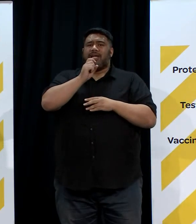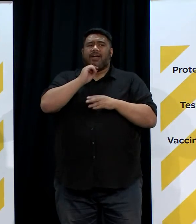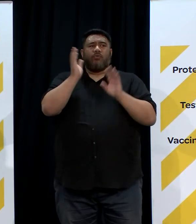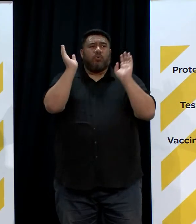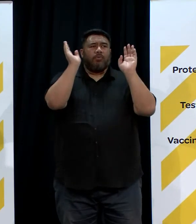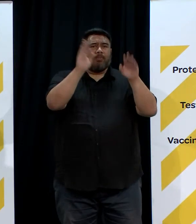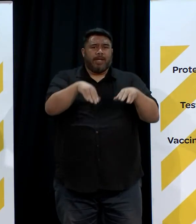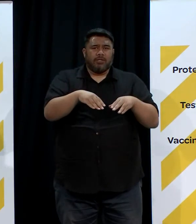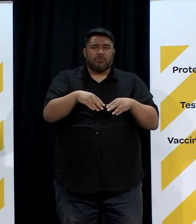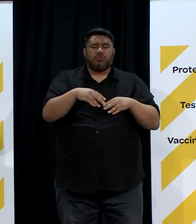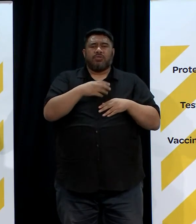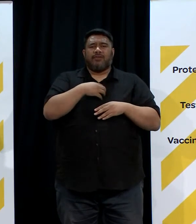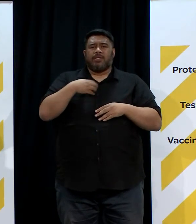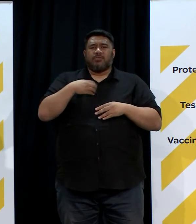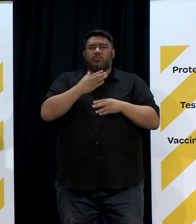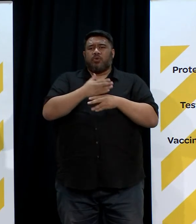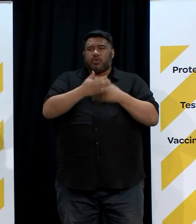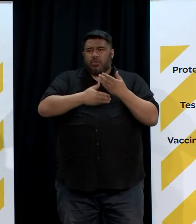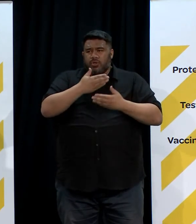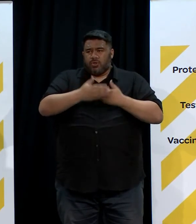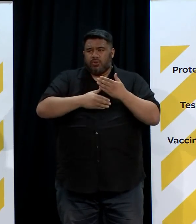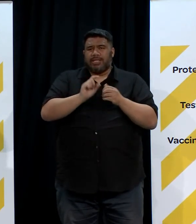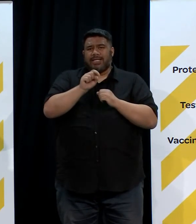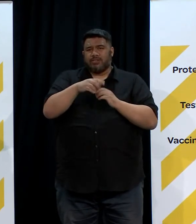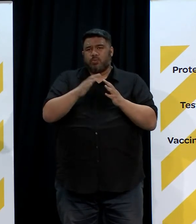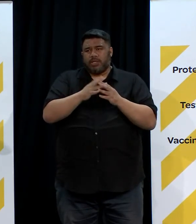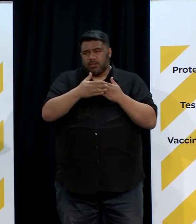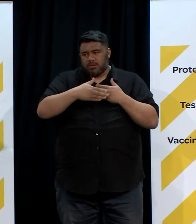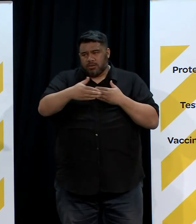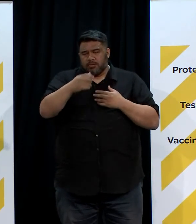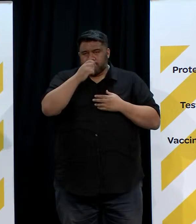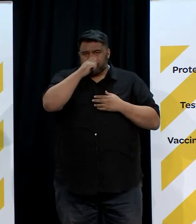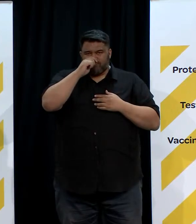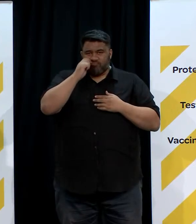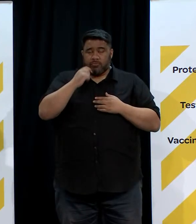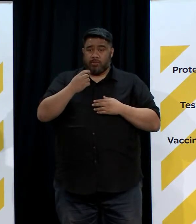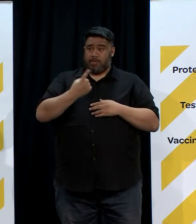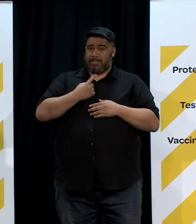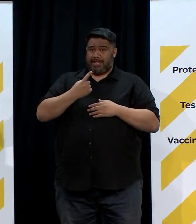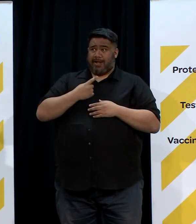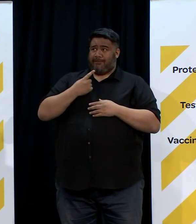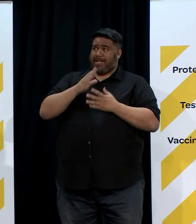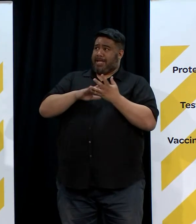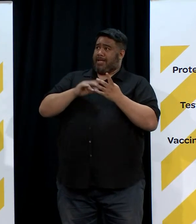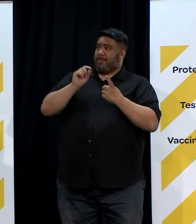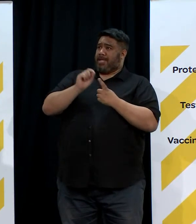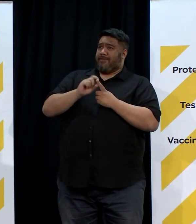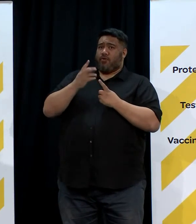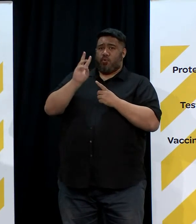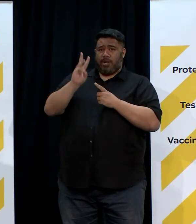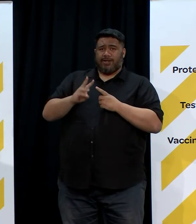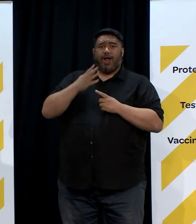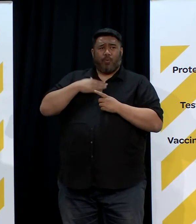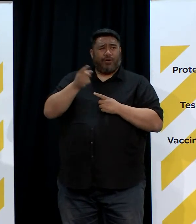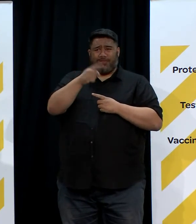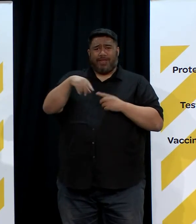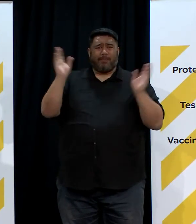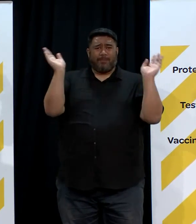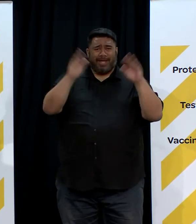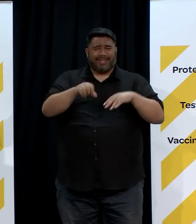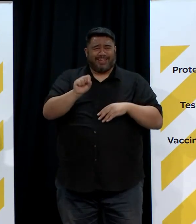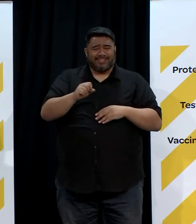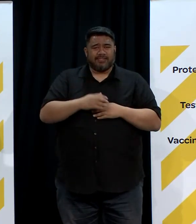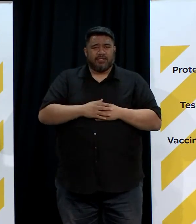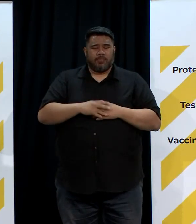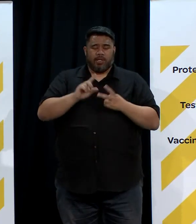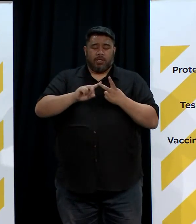next week and carrying on from there as well. I certainly want them to, as the MP for Wellington Central. In terms of the answer to your second